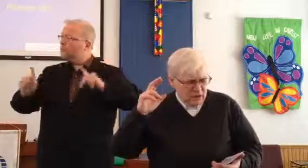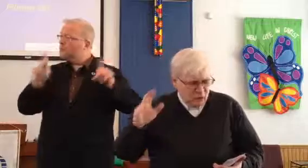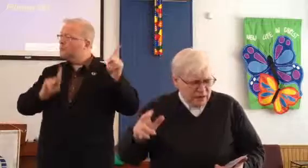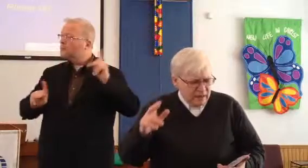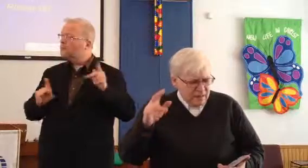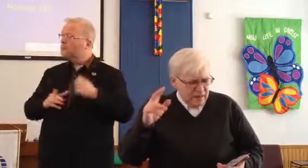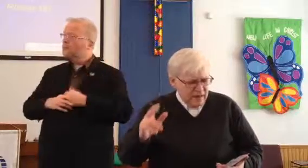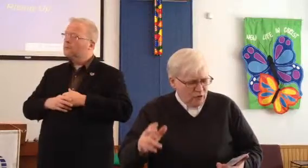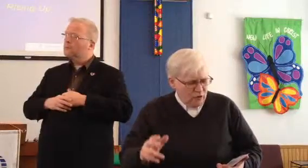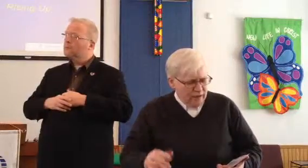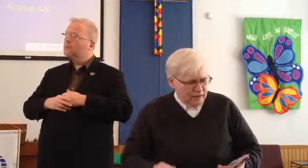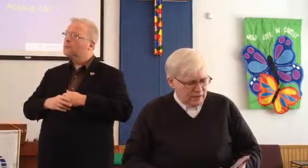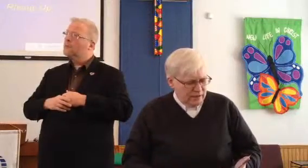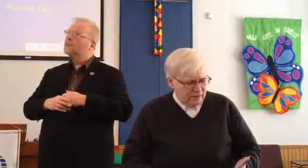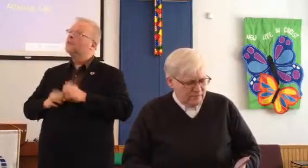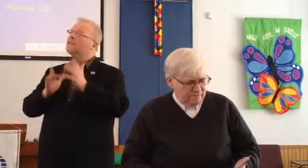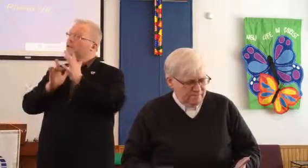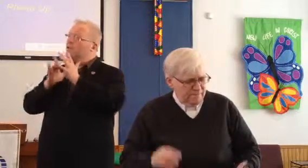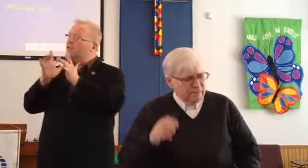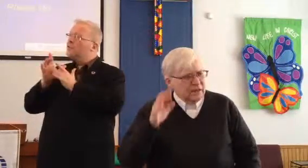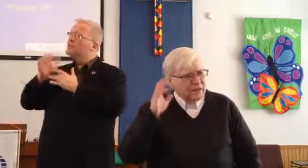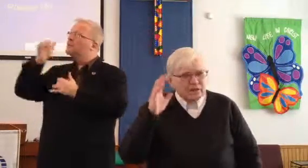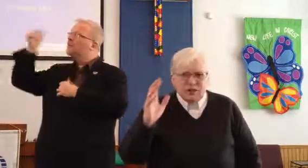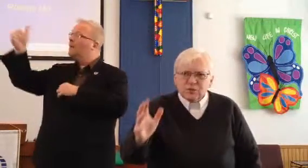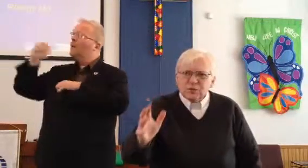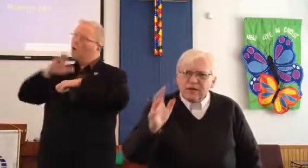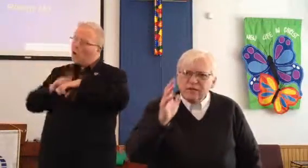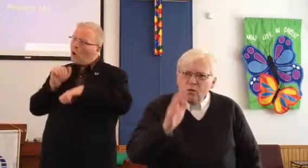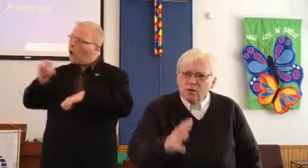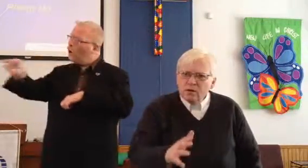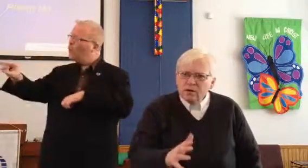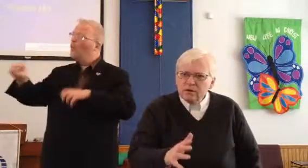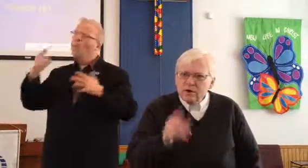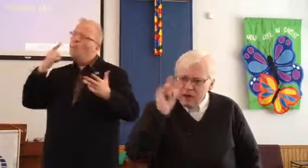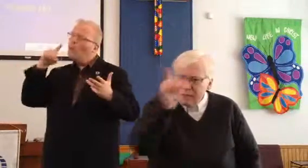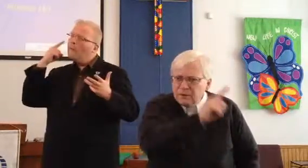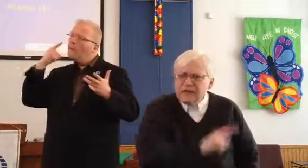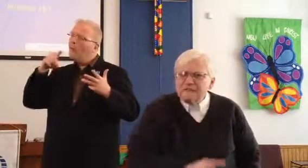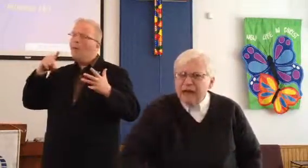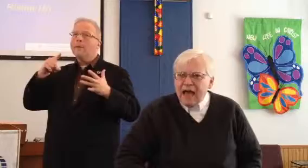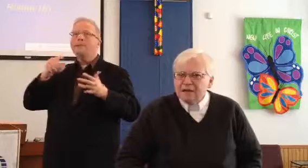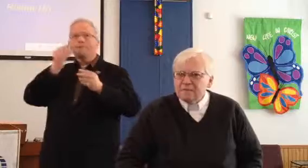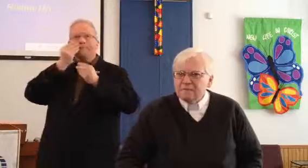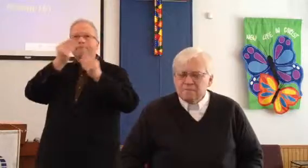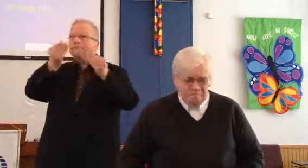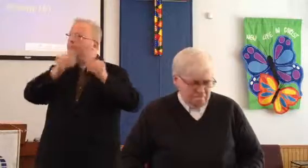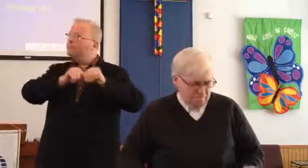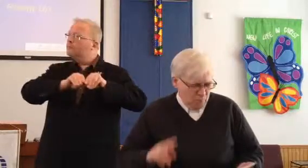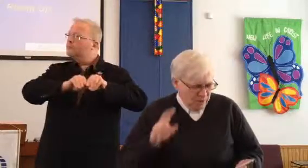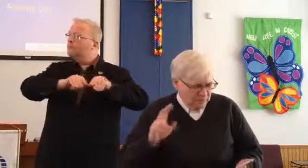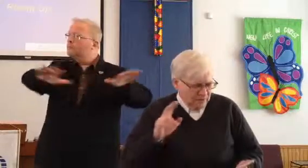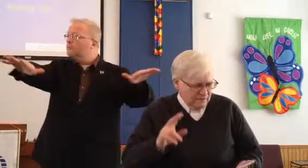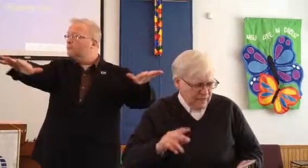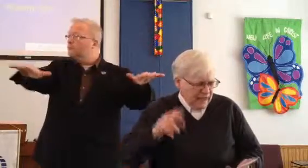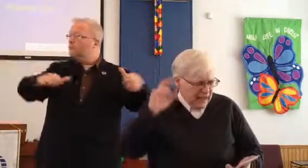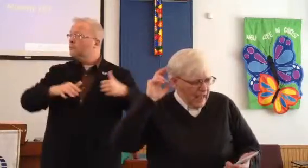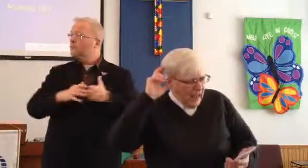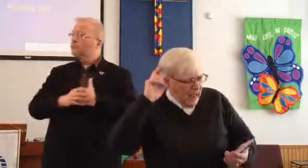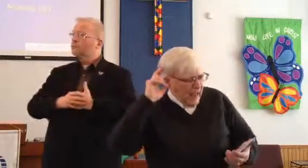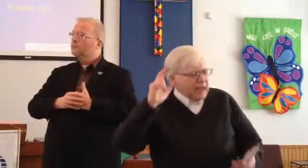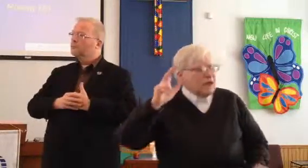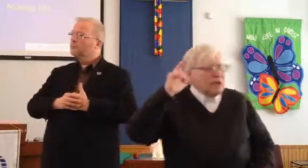have been anointed by Christ to spread the word. We can believe that. We can believe